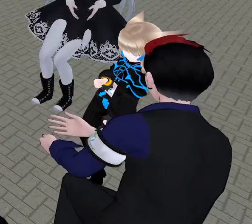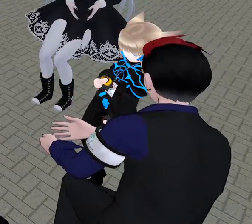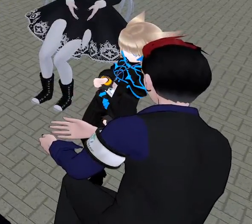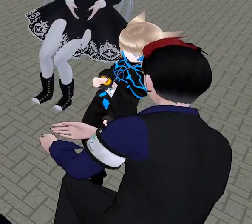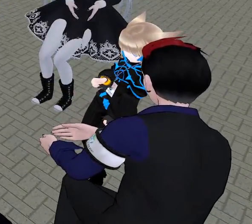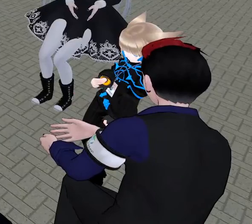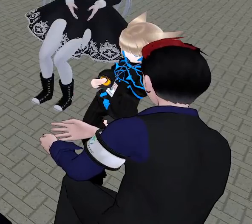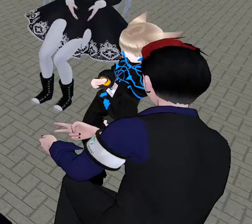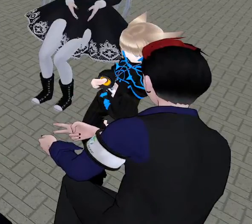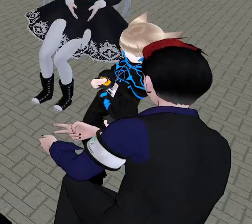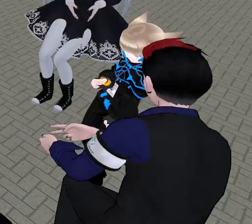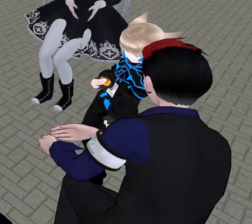middle and your ring finger.